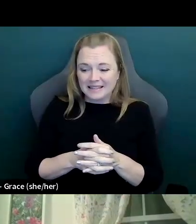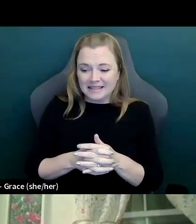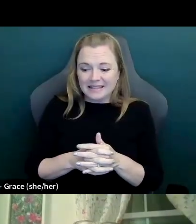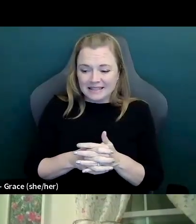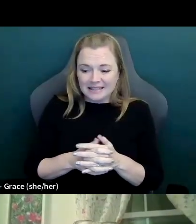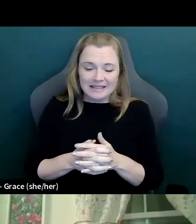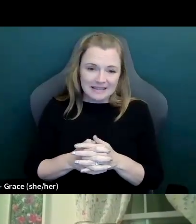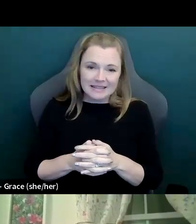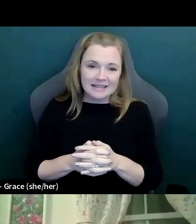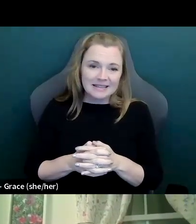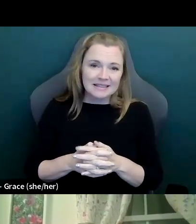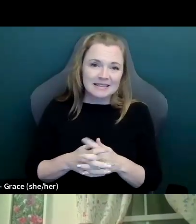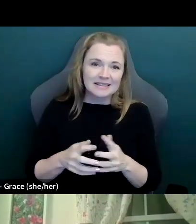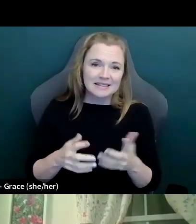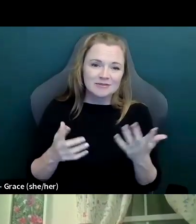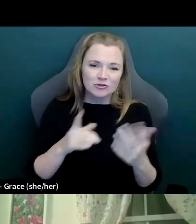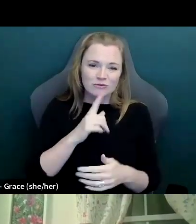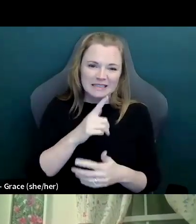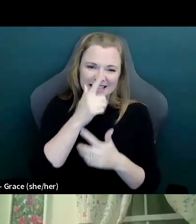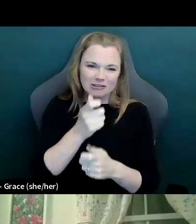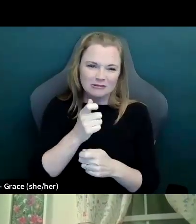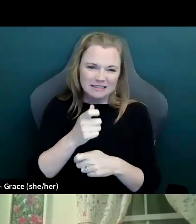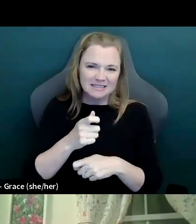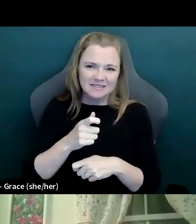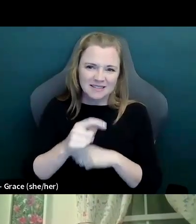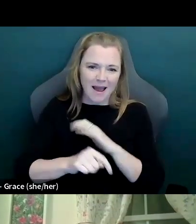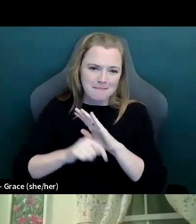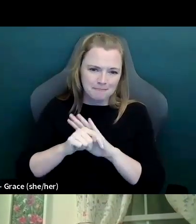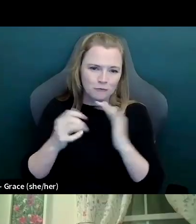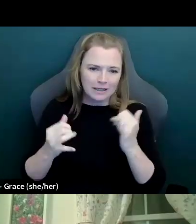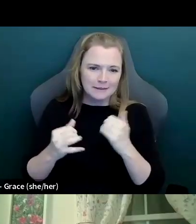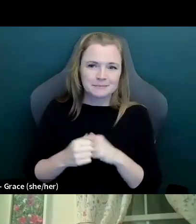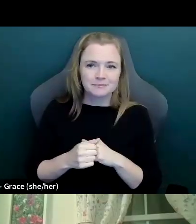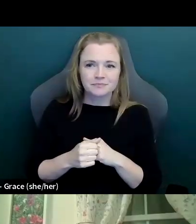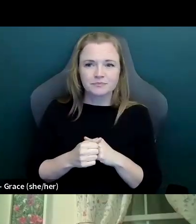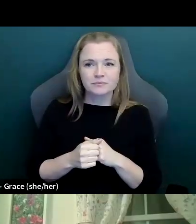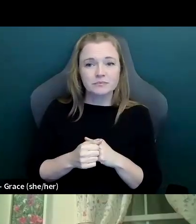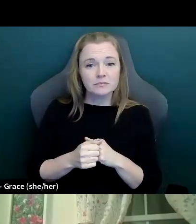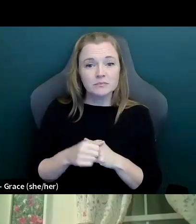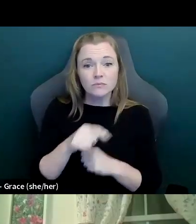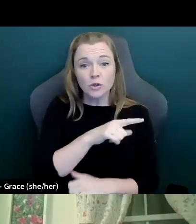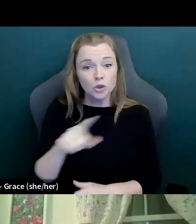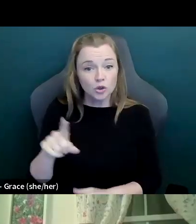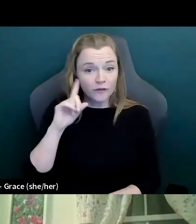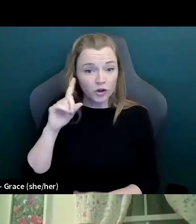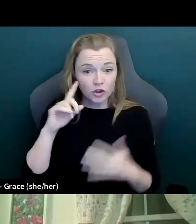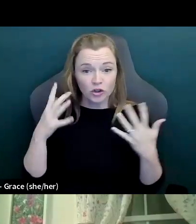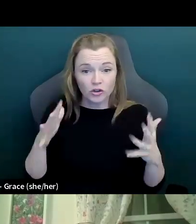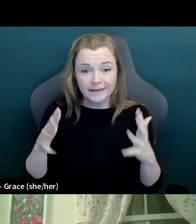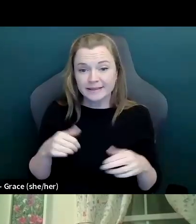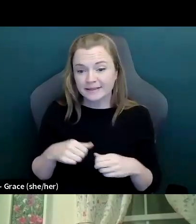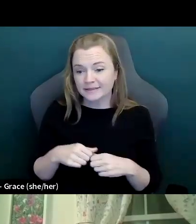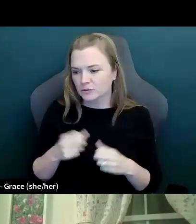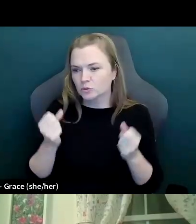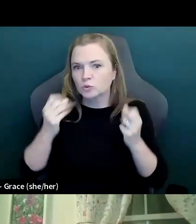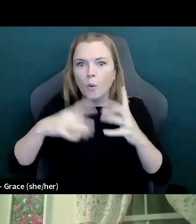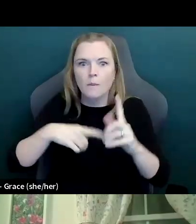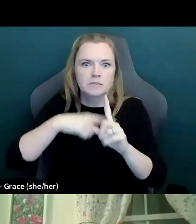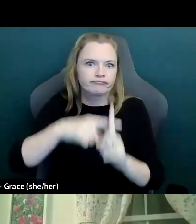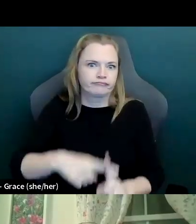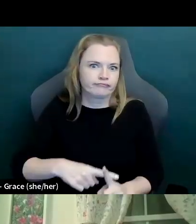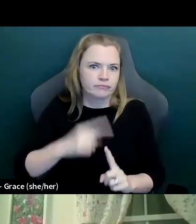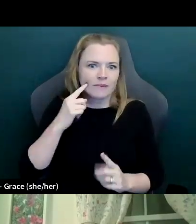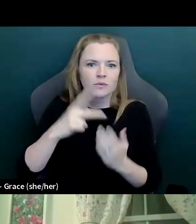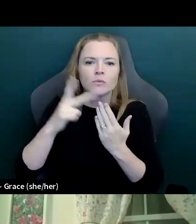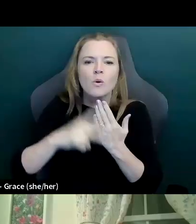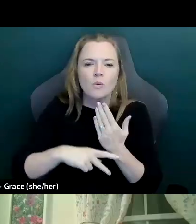it's just an interesting time to be there. But as you've heard from everybody tonight, I mean, there's so many pluses to the program, and I